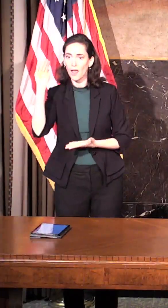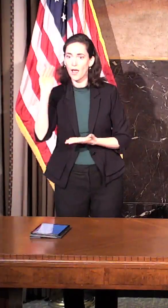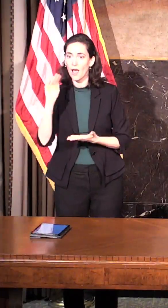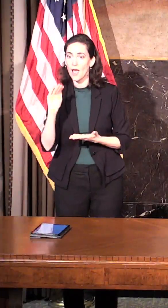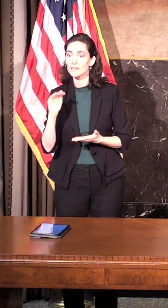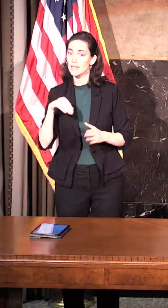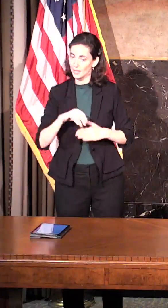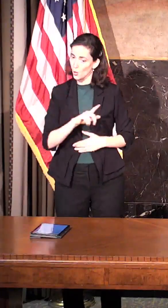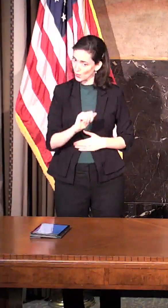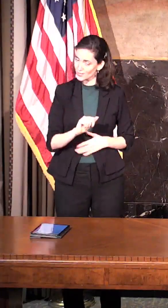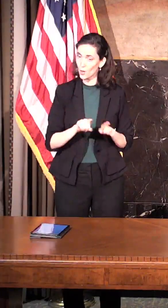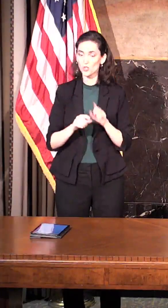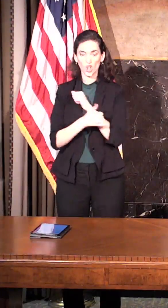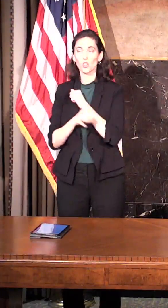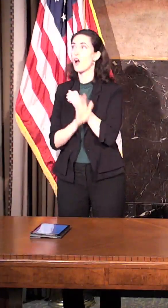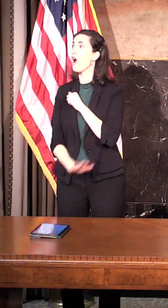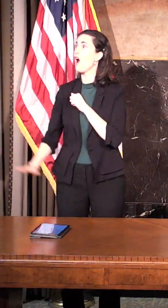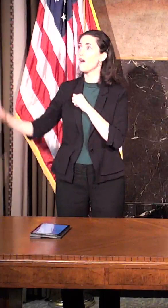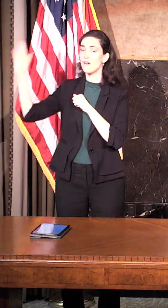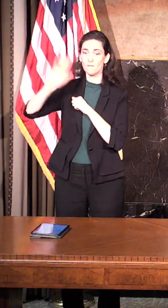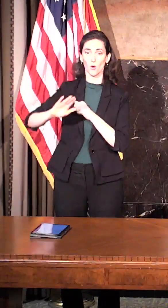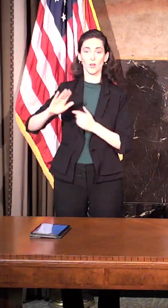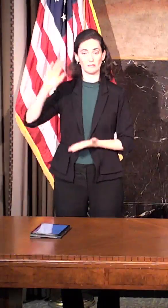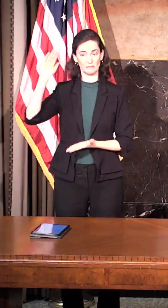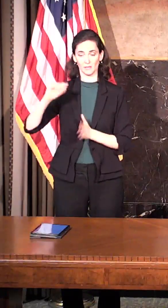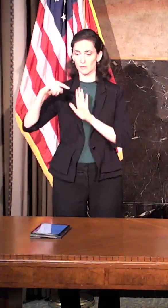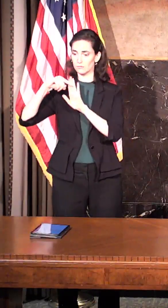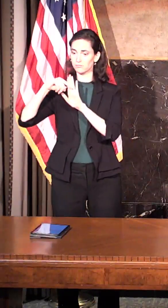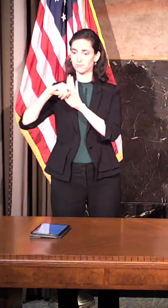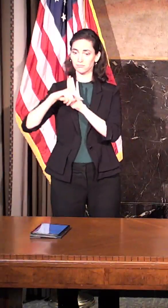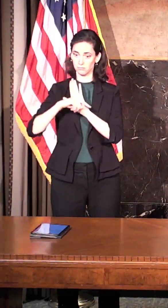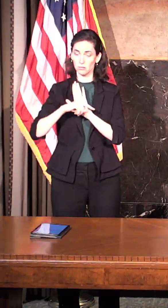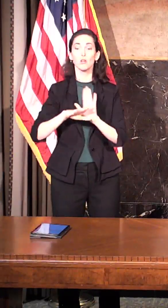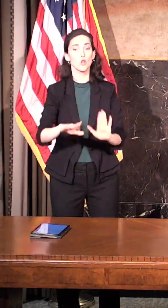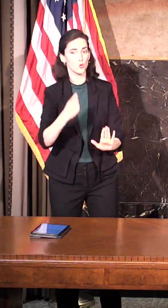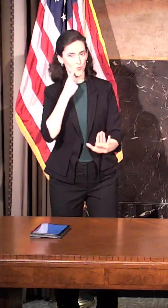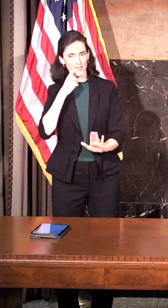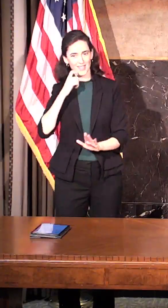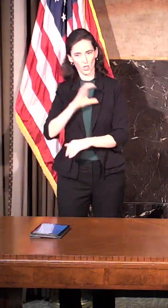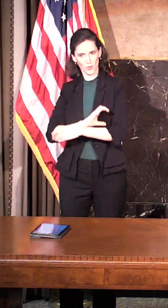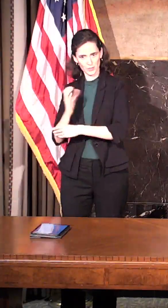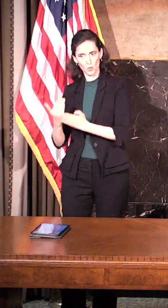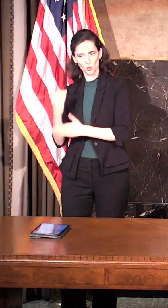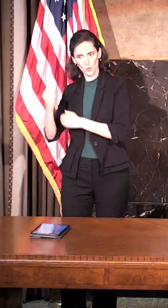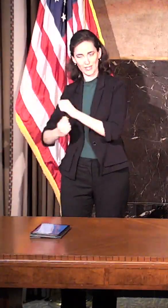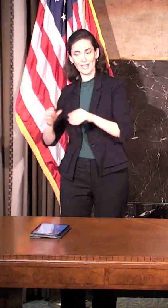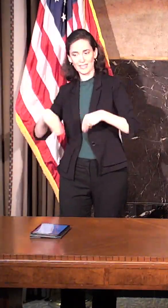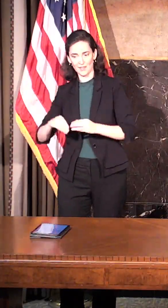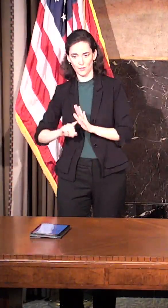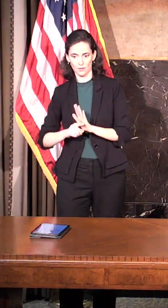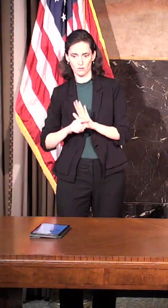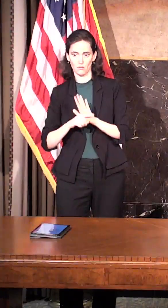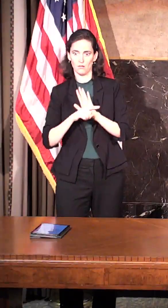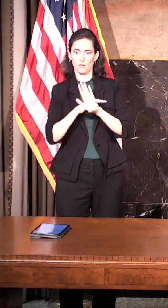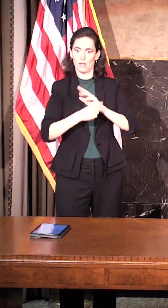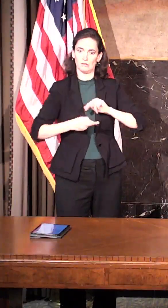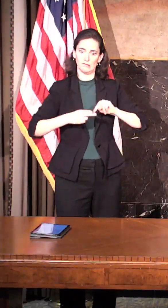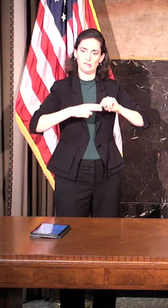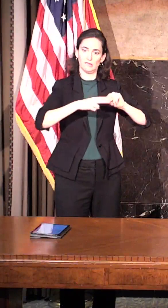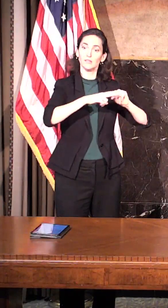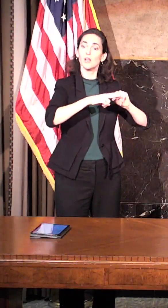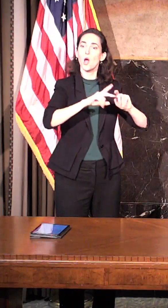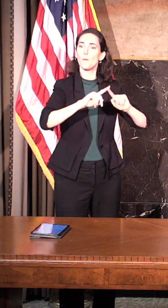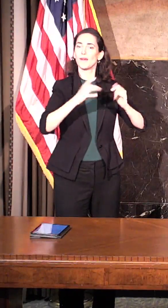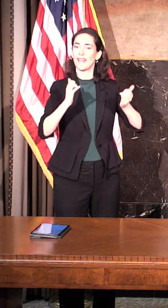country. It's clear that we had a very big spike, the biggest spike we've had to date over Christmas and New Year's. And now, as the governor noted, particularly with the